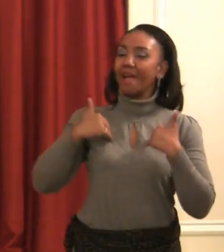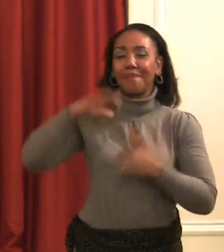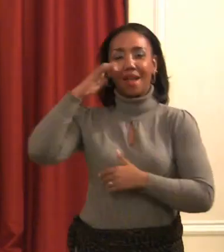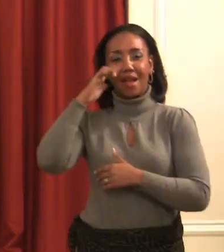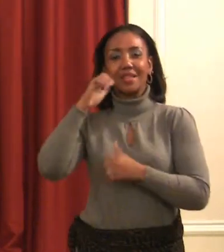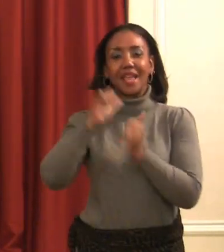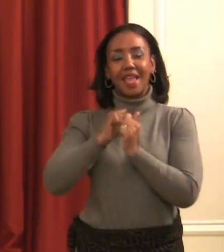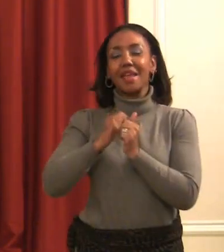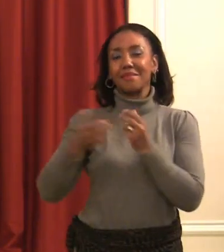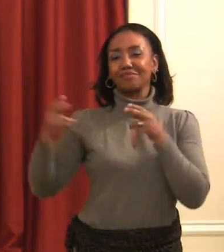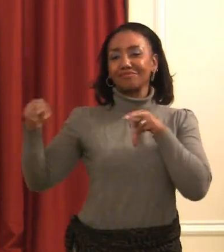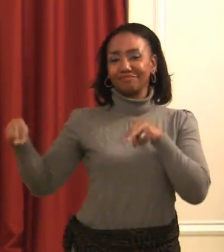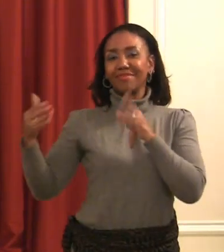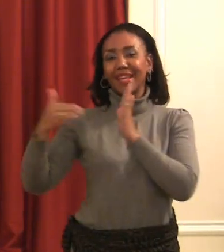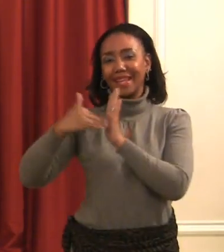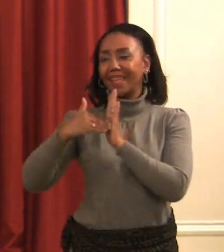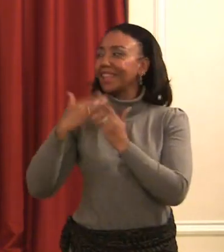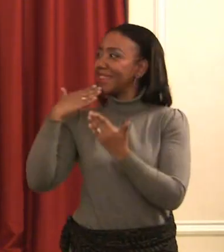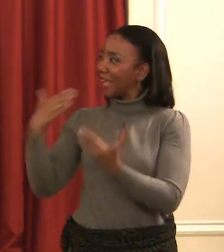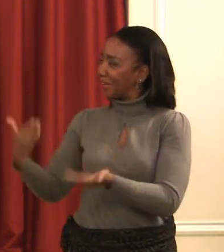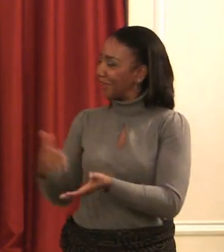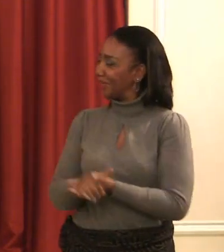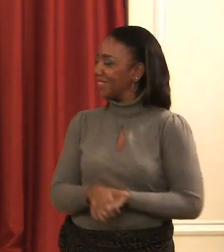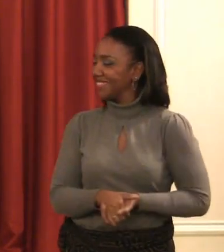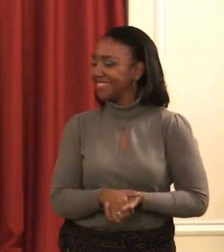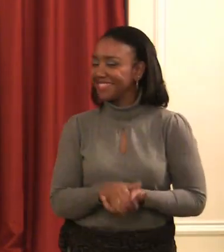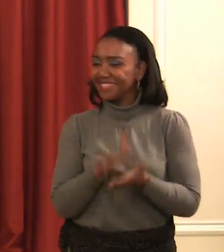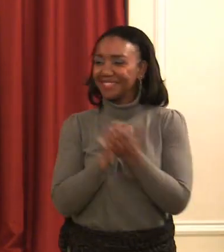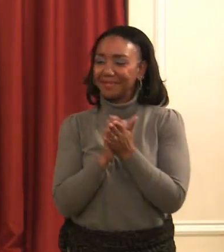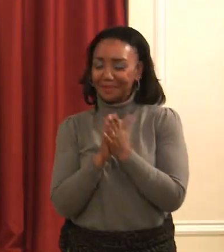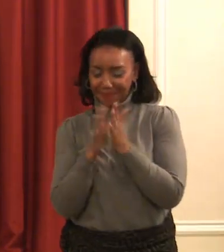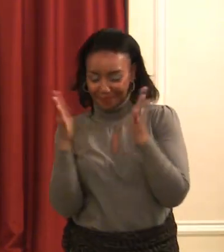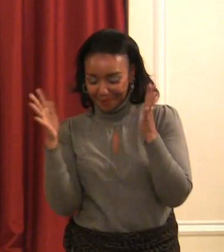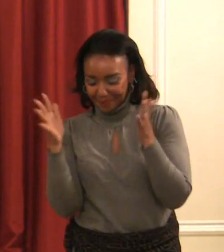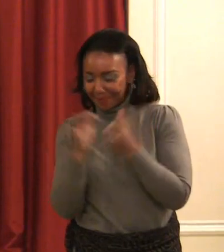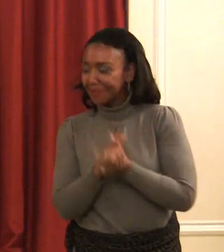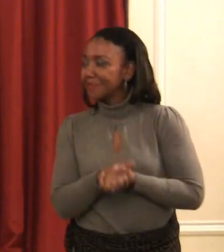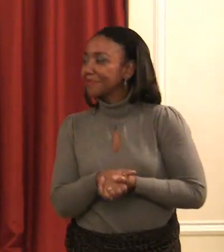her at my side once again. Thank you.